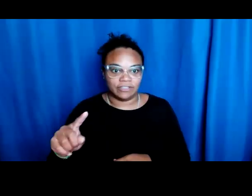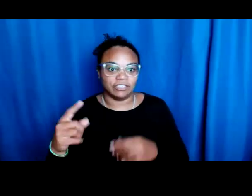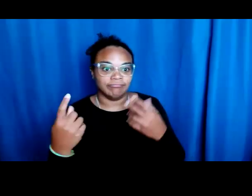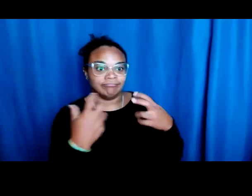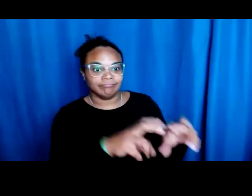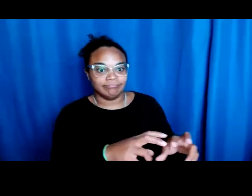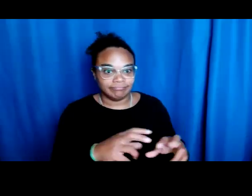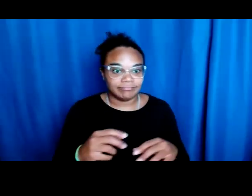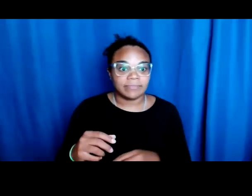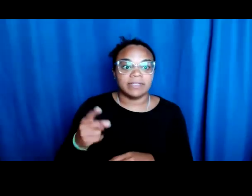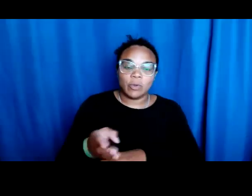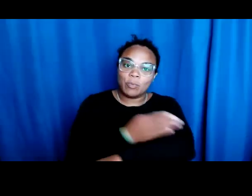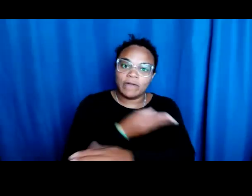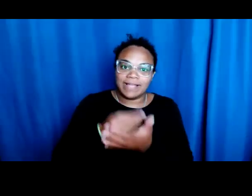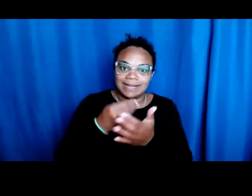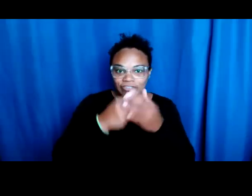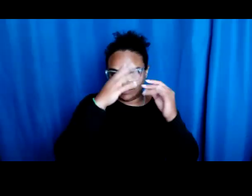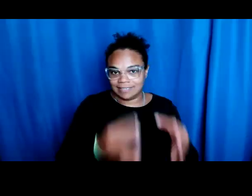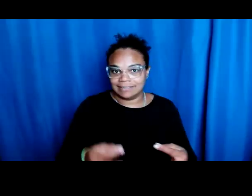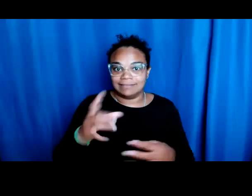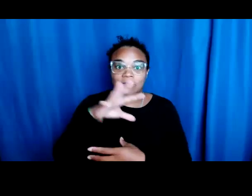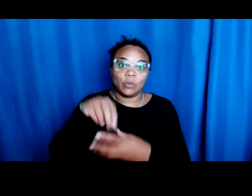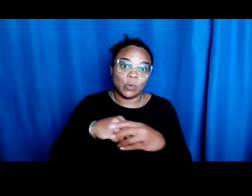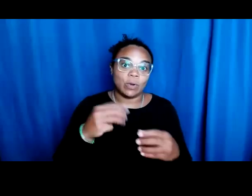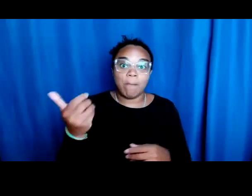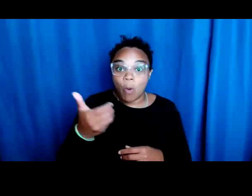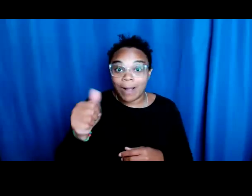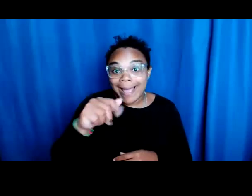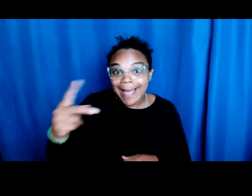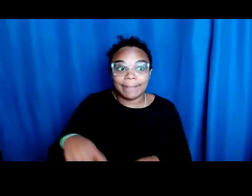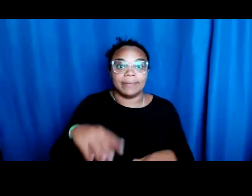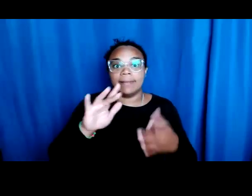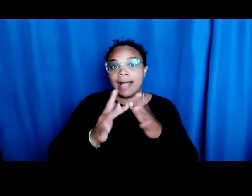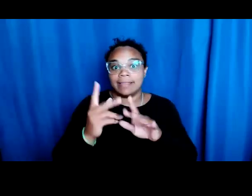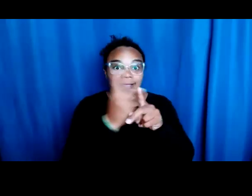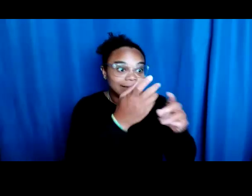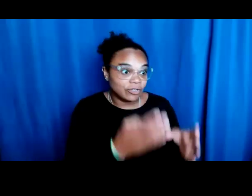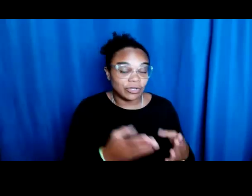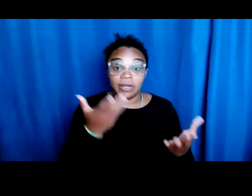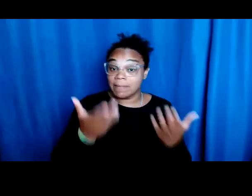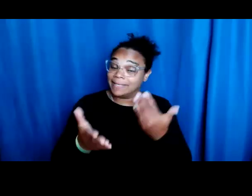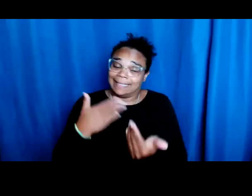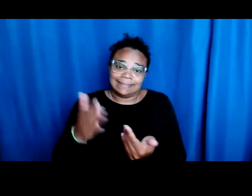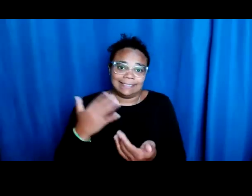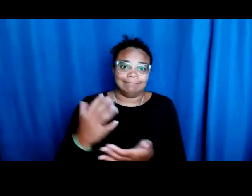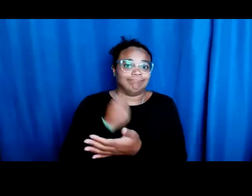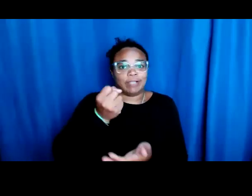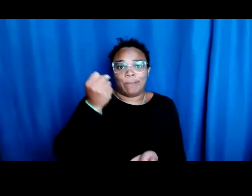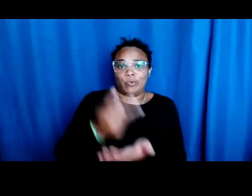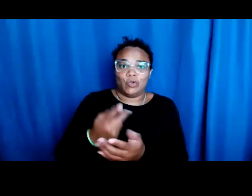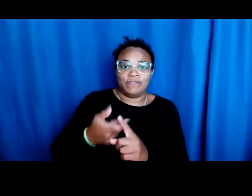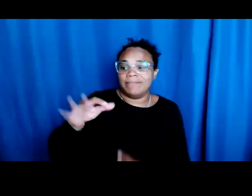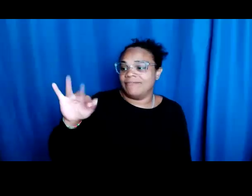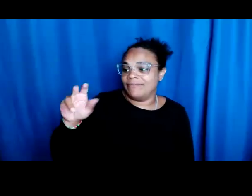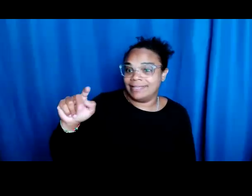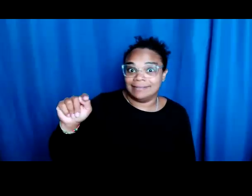financial services from mobile apps to online lenders, and it may be easier to get your loan approved by a fintech company, but interest